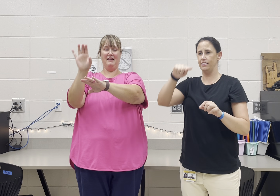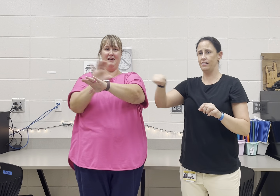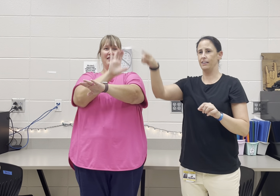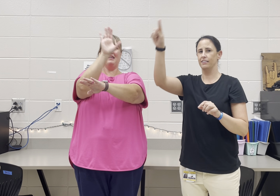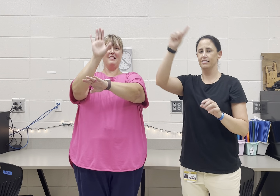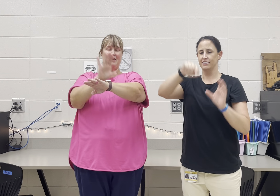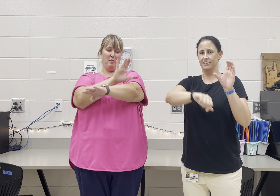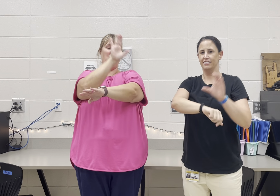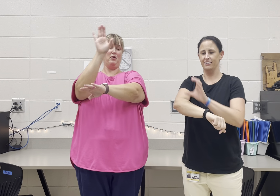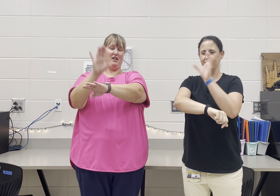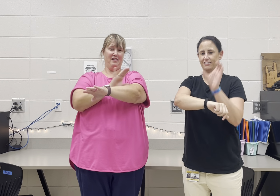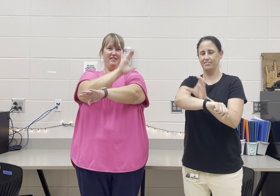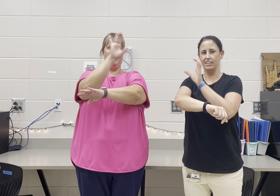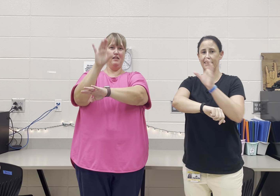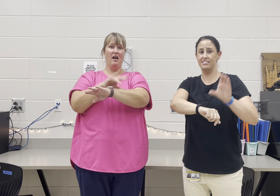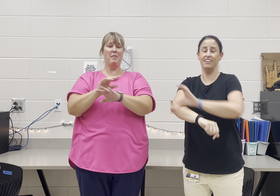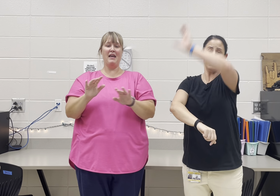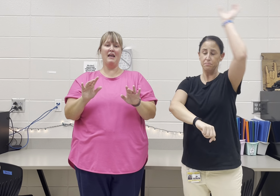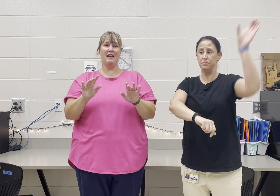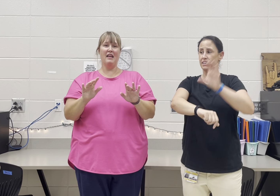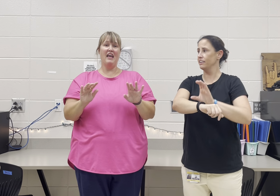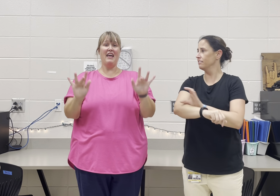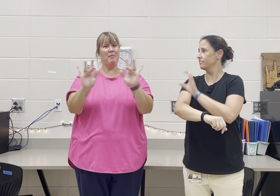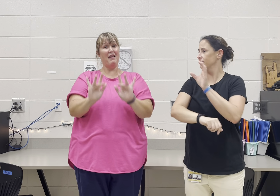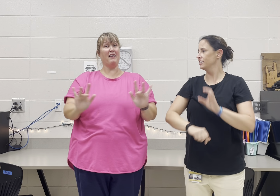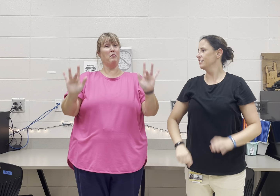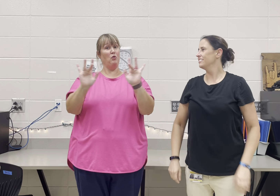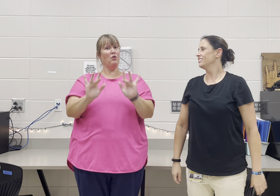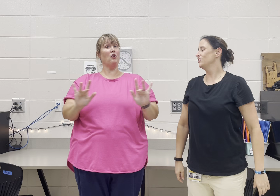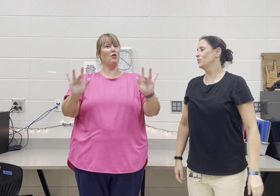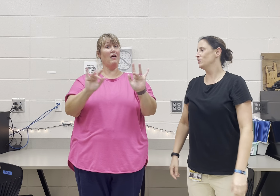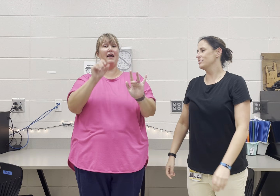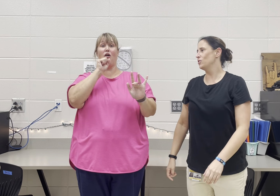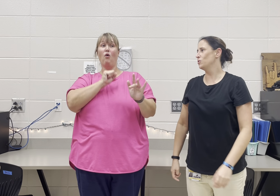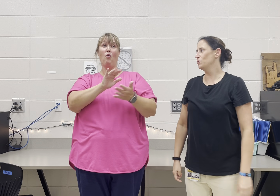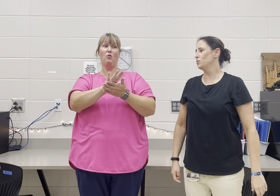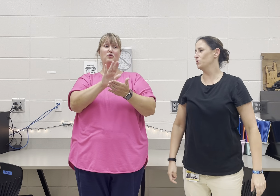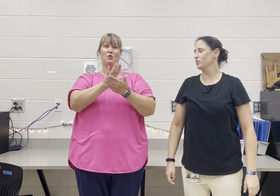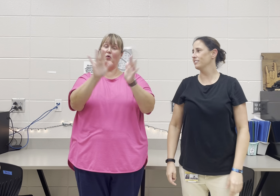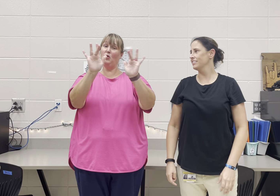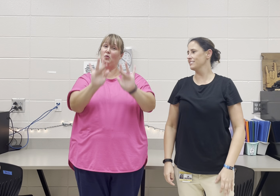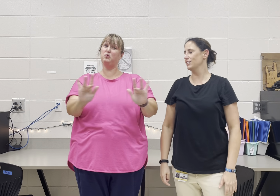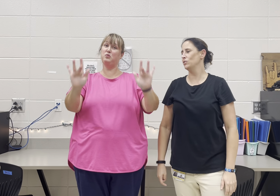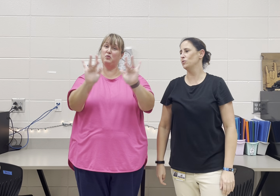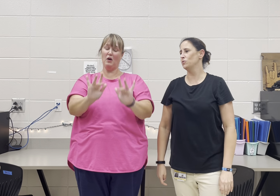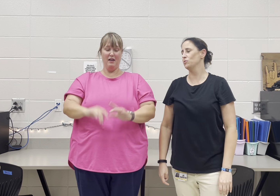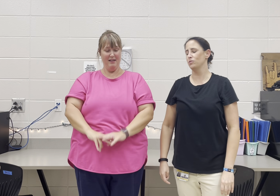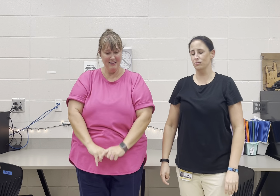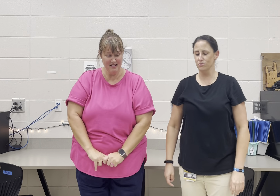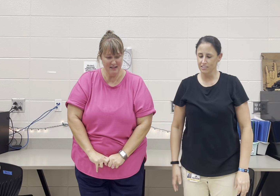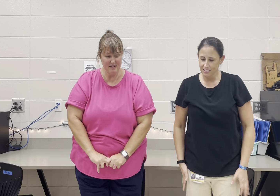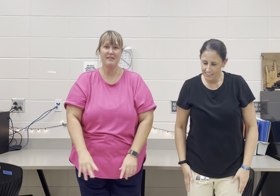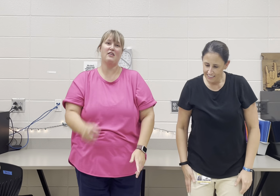Computer. And it's not like big. It can be like computer, No, like that's old school. That's like old.